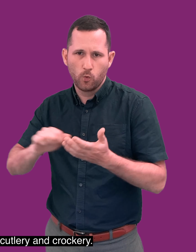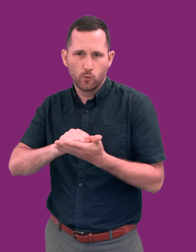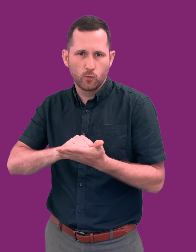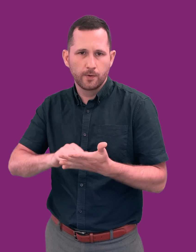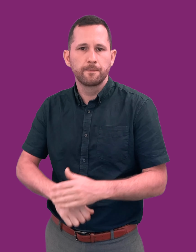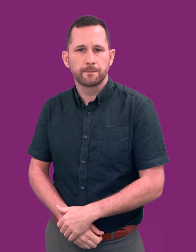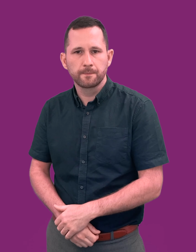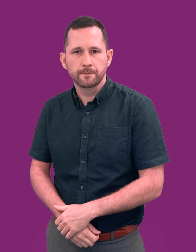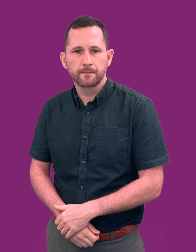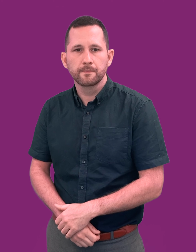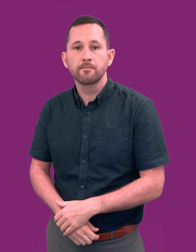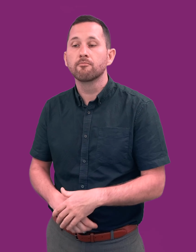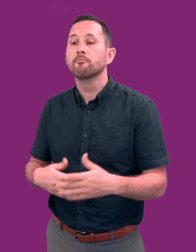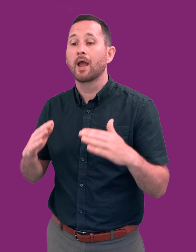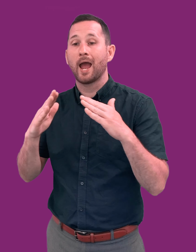crockery.